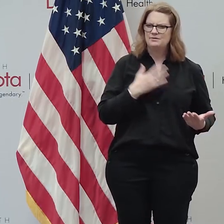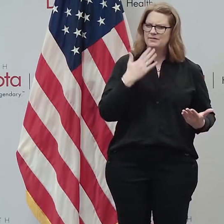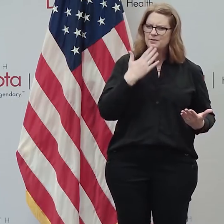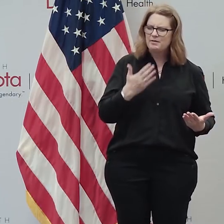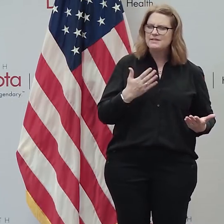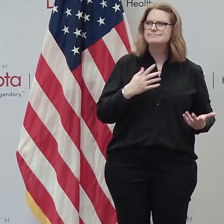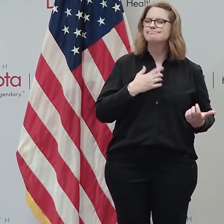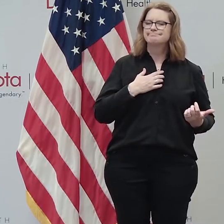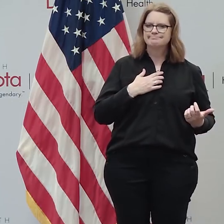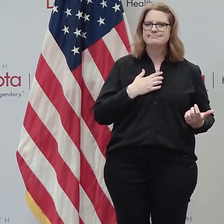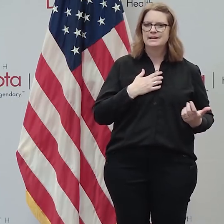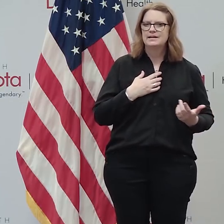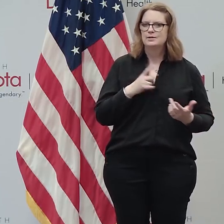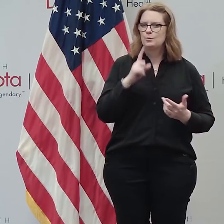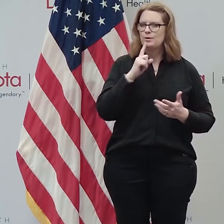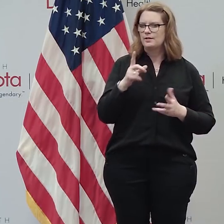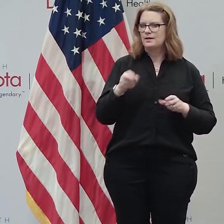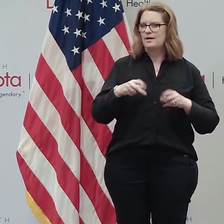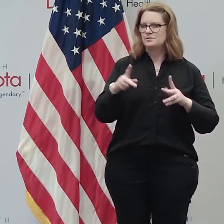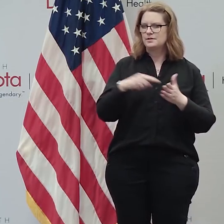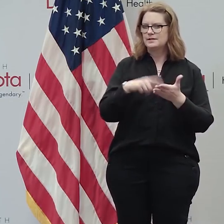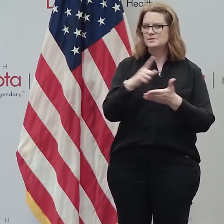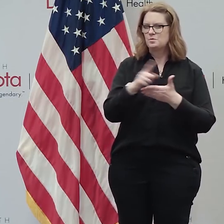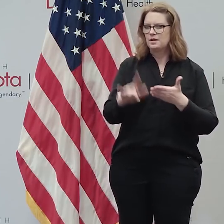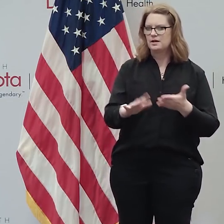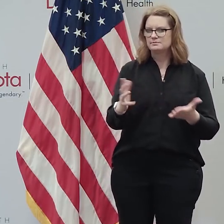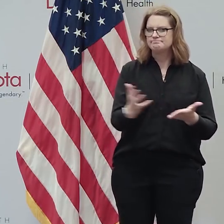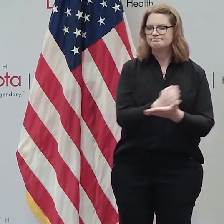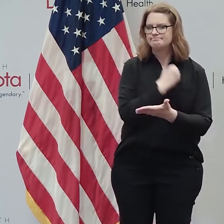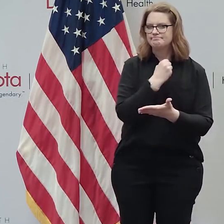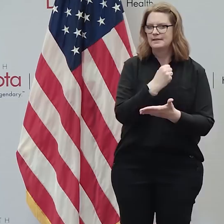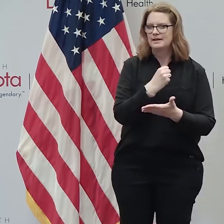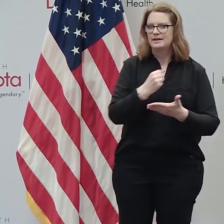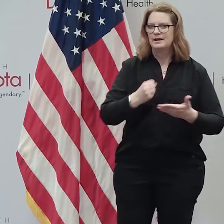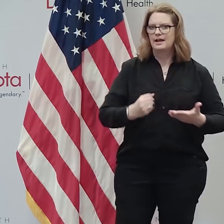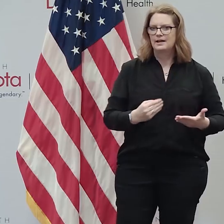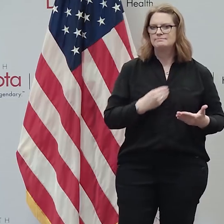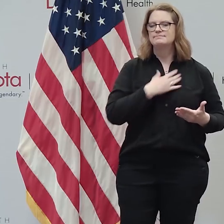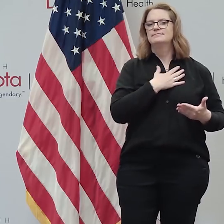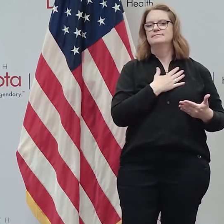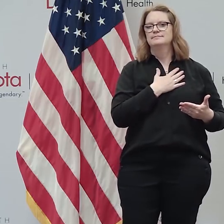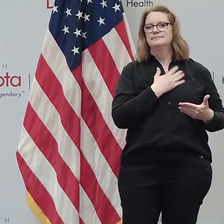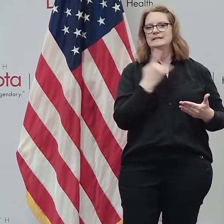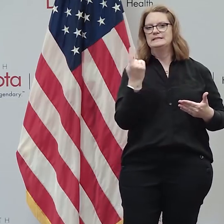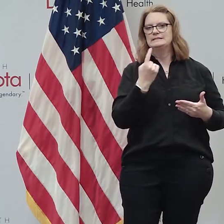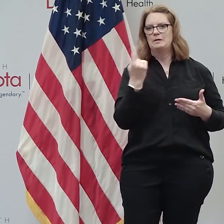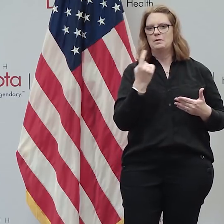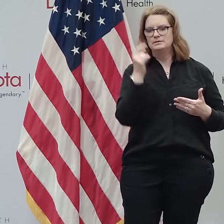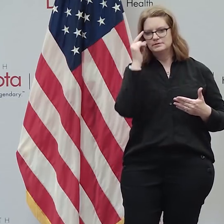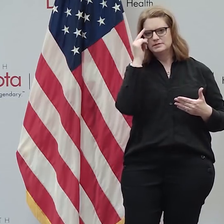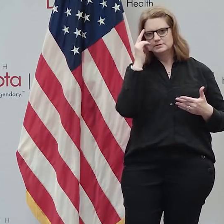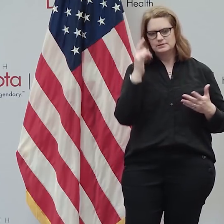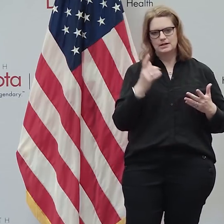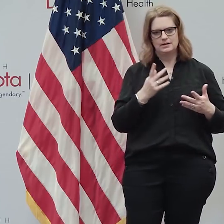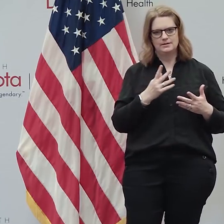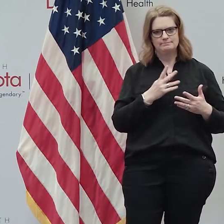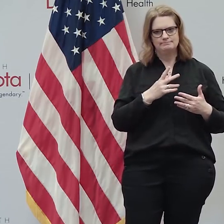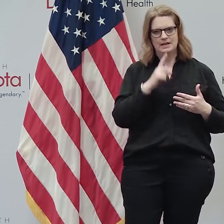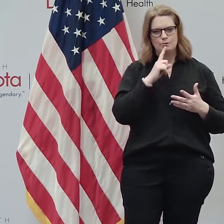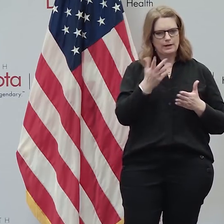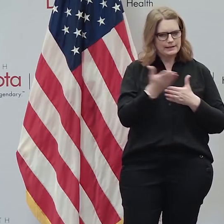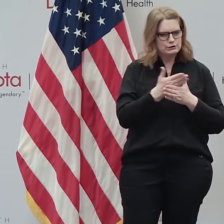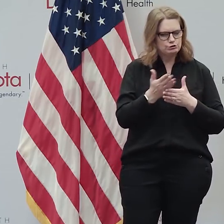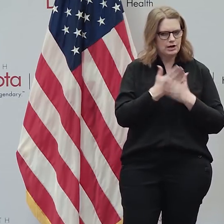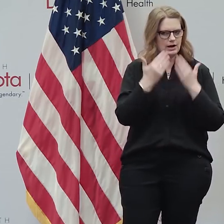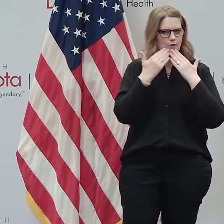an opportunity for this weekend for us to take that time and rekindle somebody else's spark. And a great place to start would be sharing our gratitude